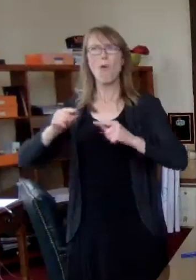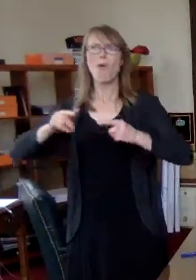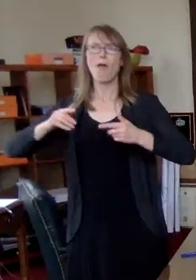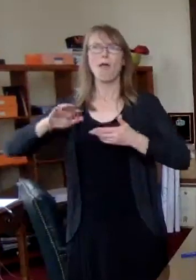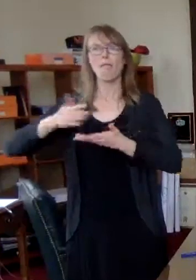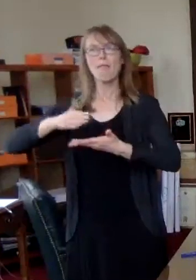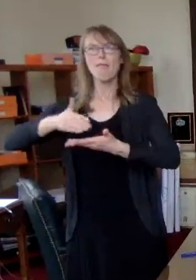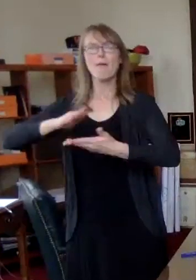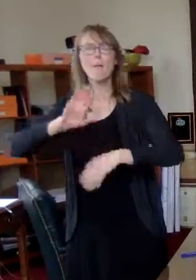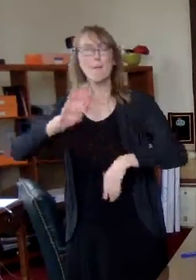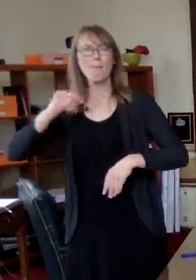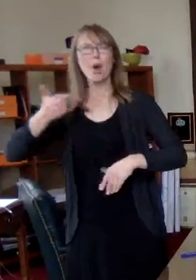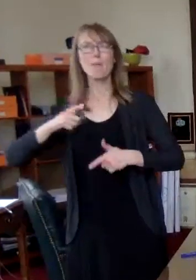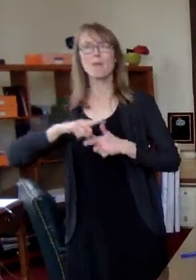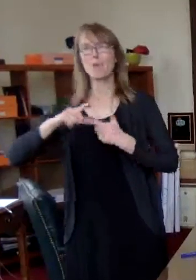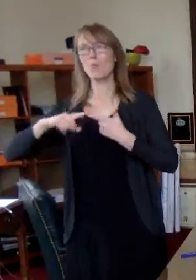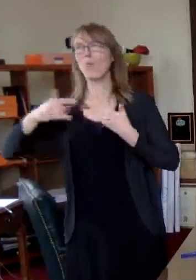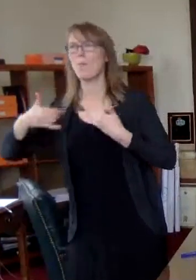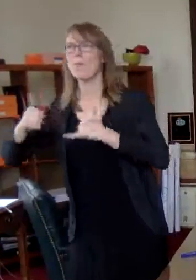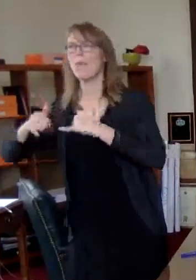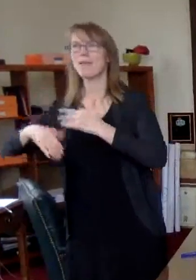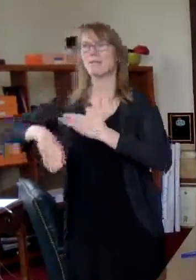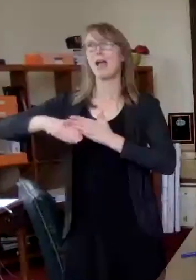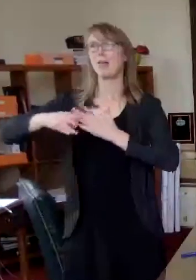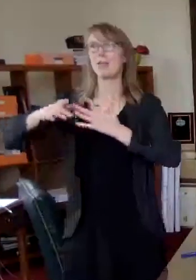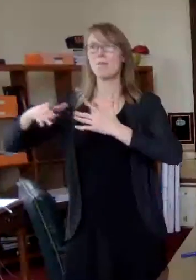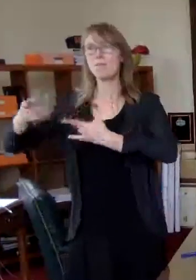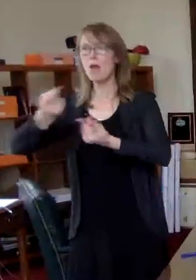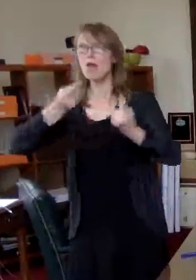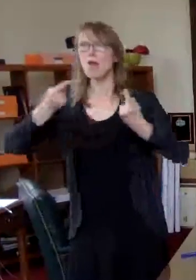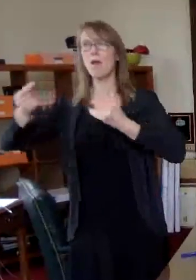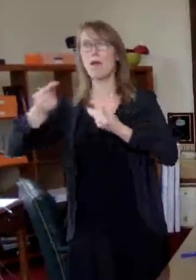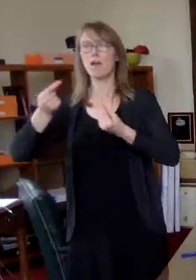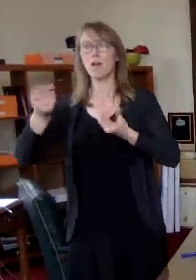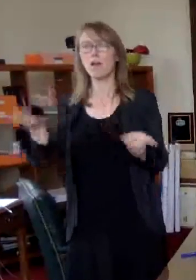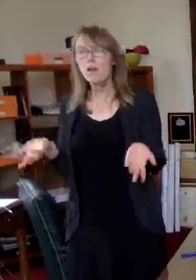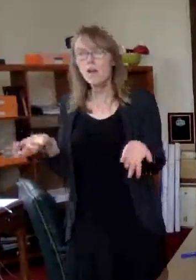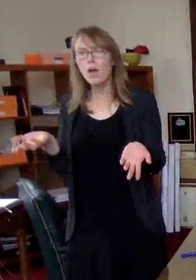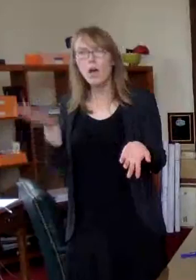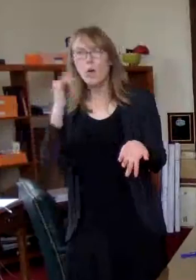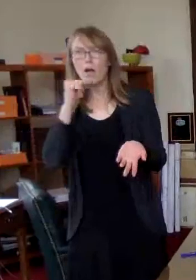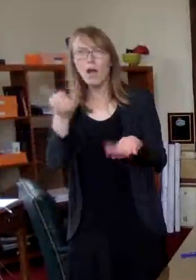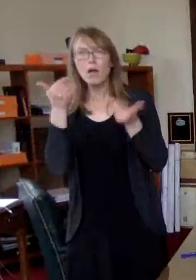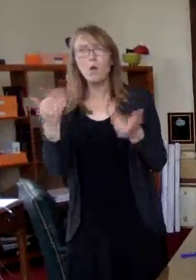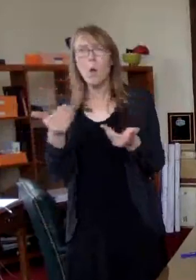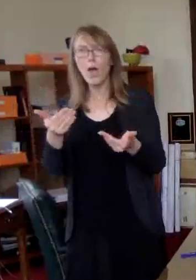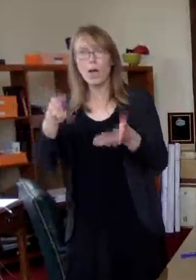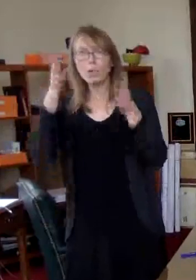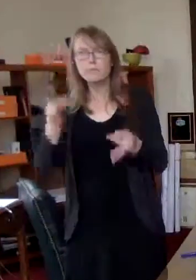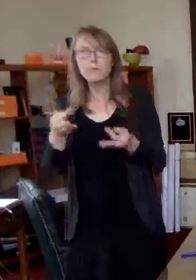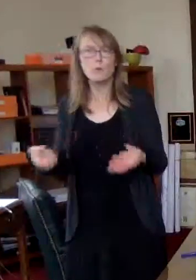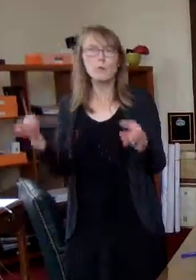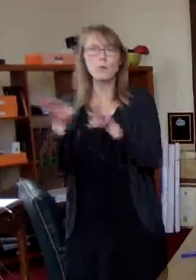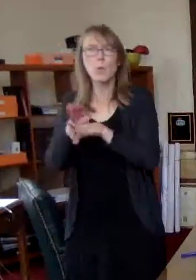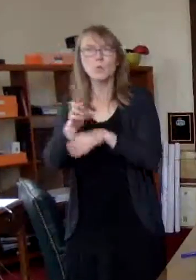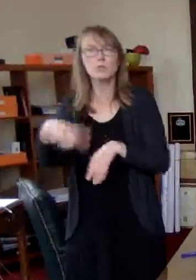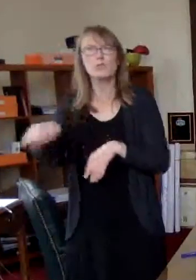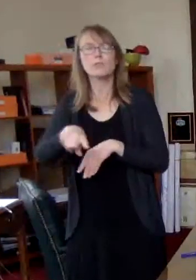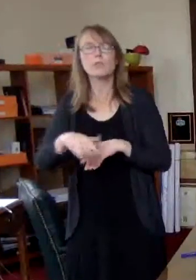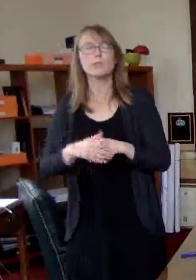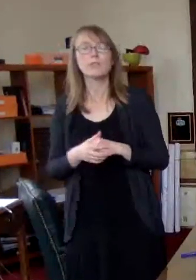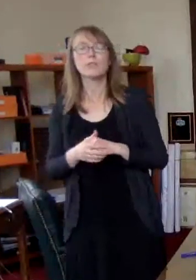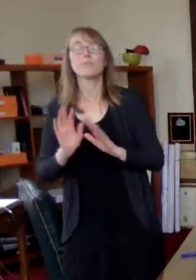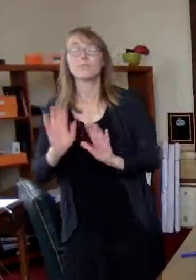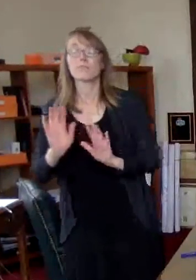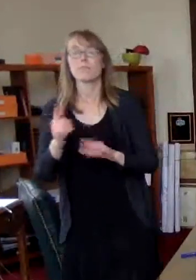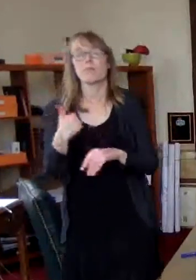of courts and sports amenities at our parks? Well, we did, as you know, close playgrounds. Closing parks is,